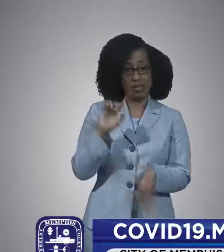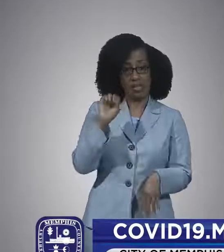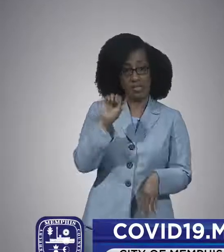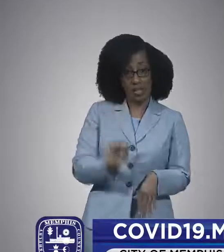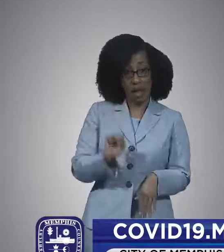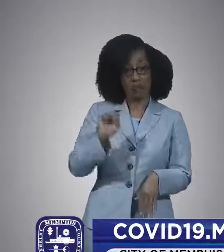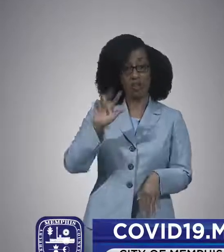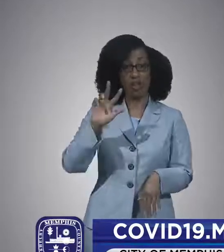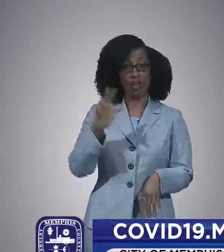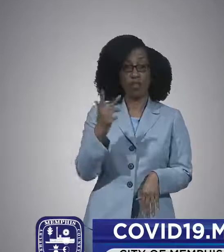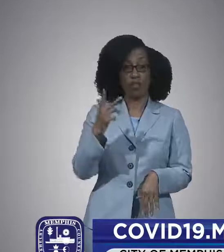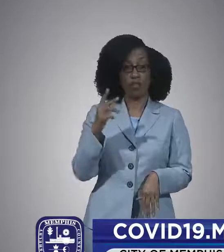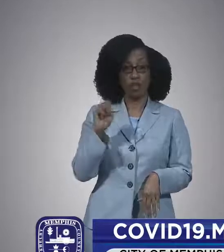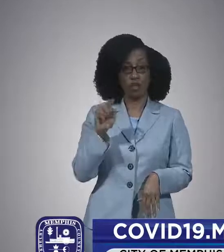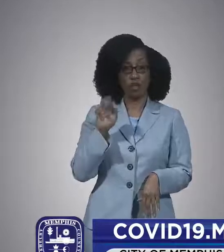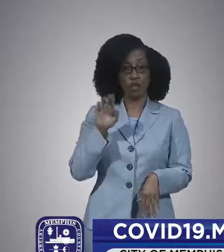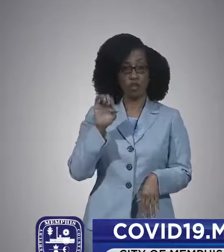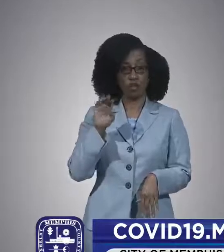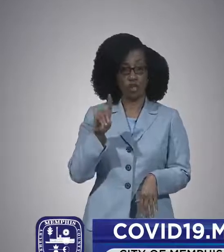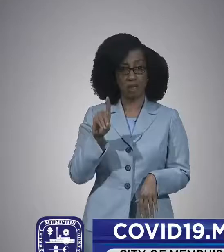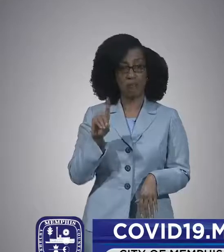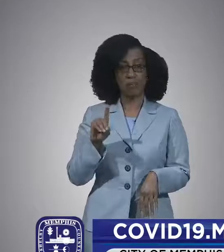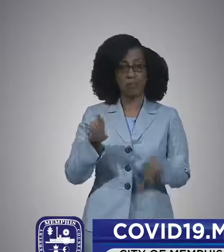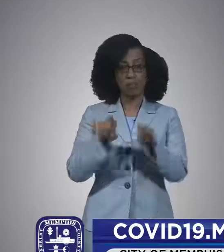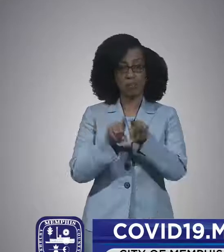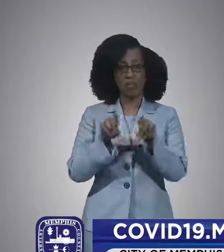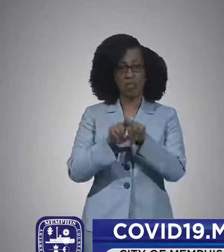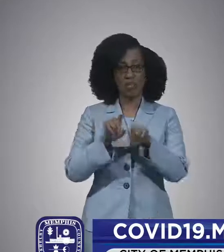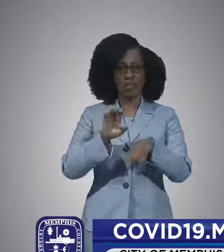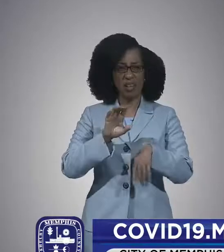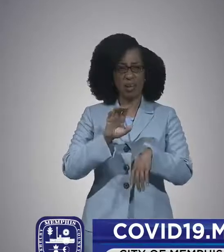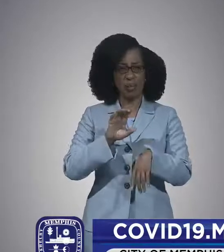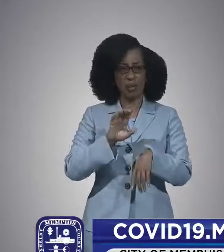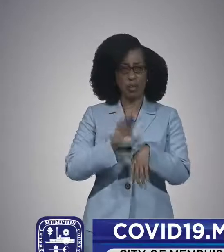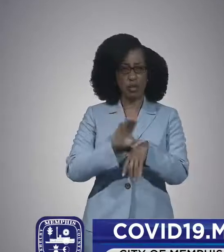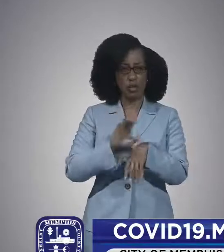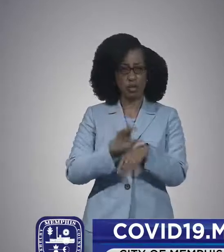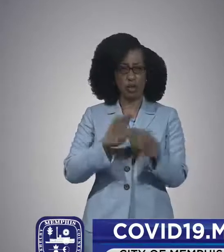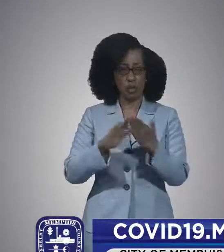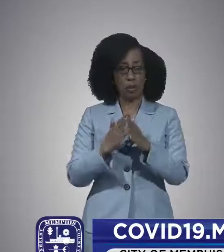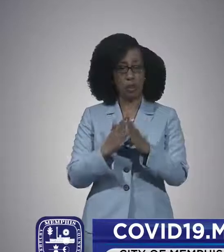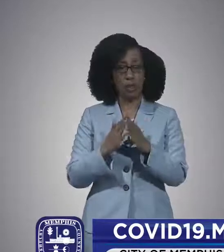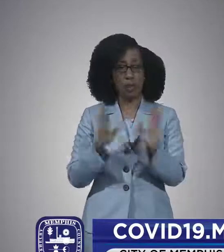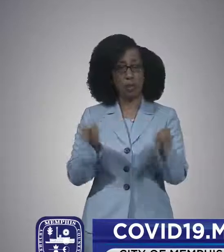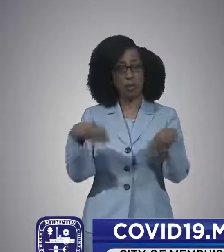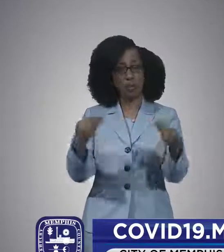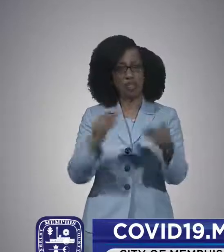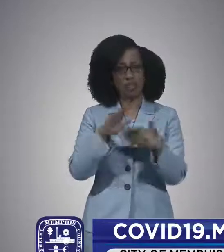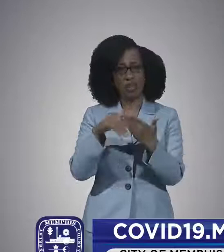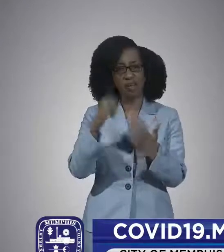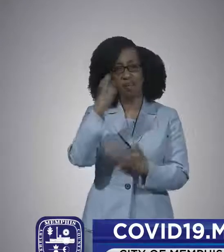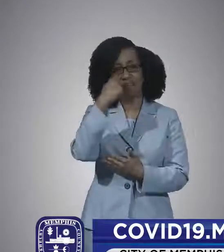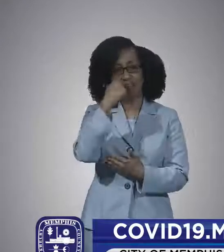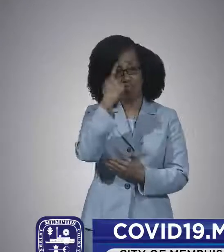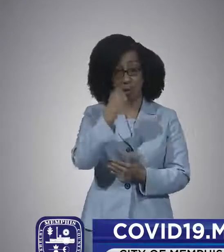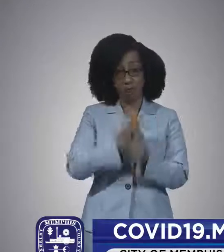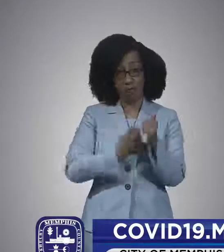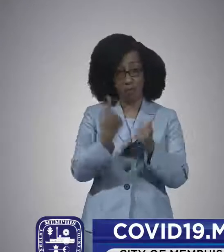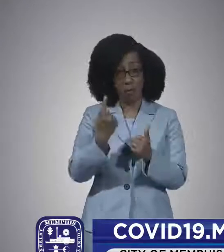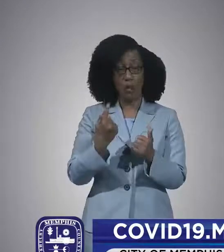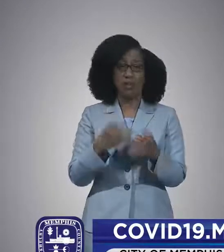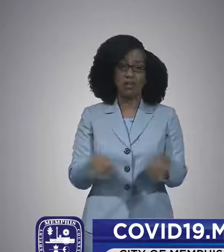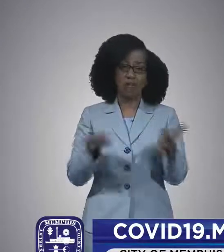Healthcare systems, and we're very pleased that we're offering that testing to everyone because it's important that you know your